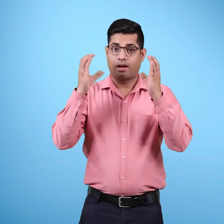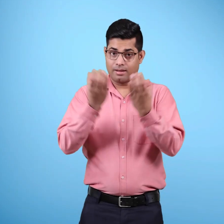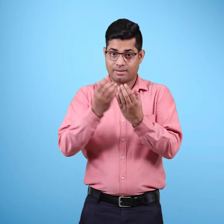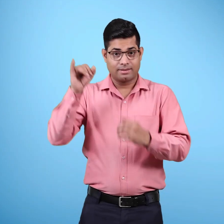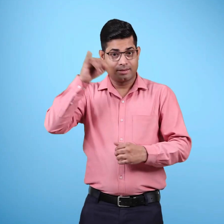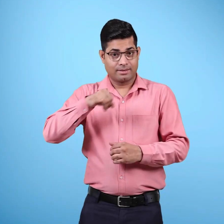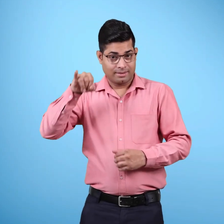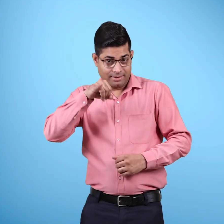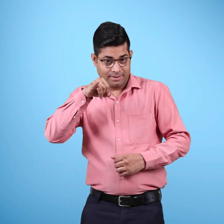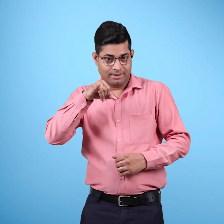Class 6,